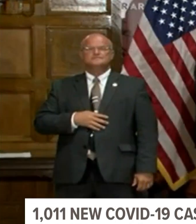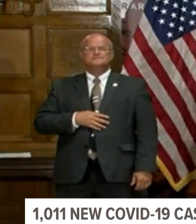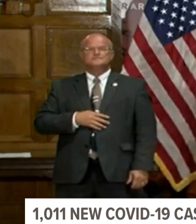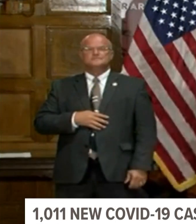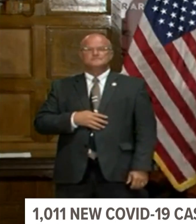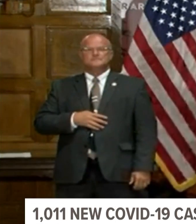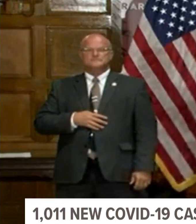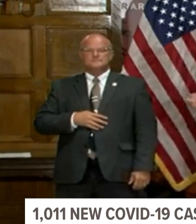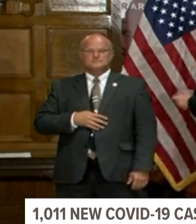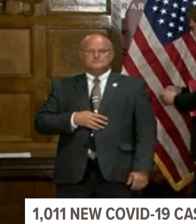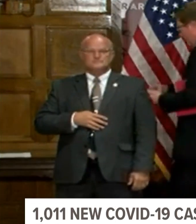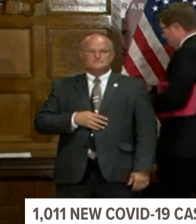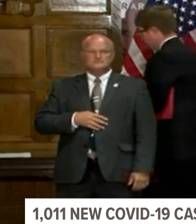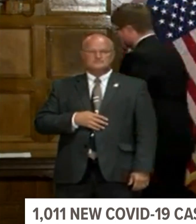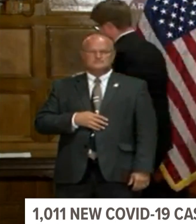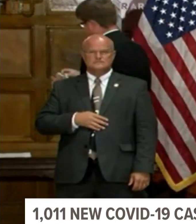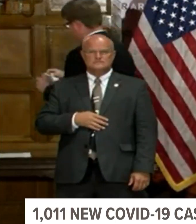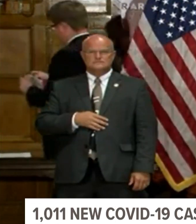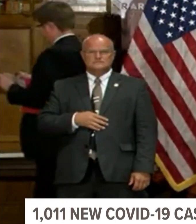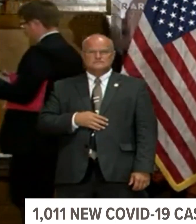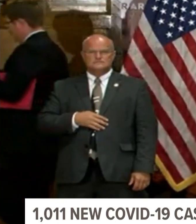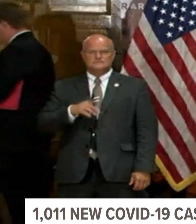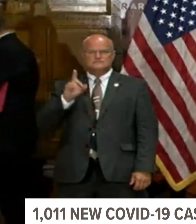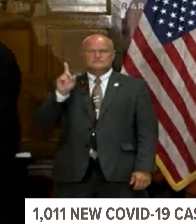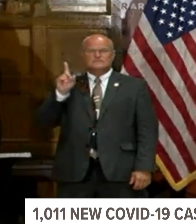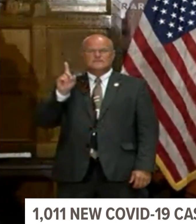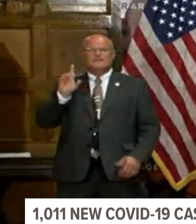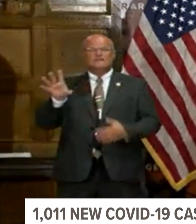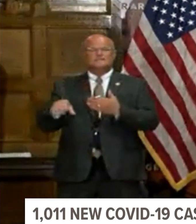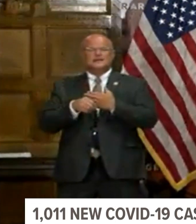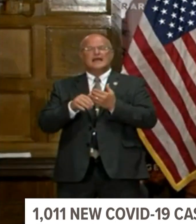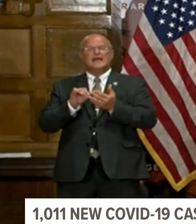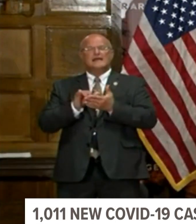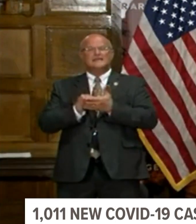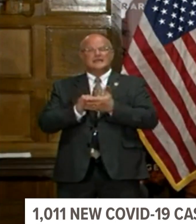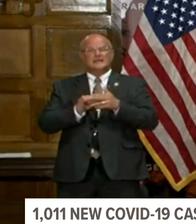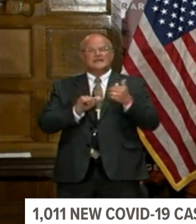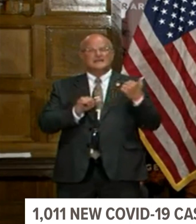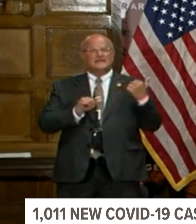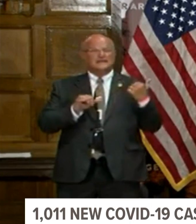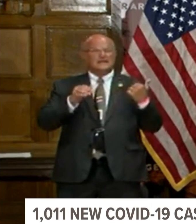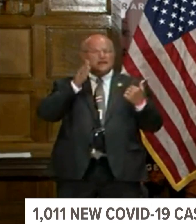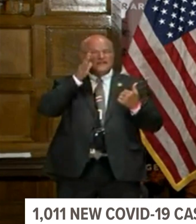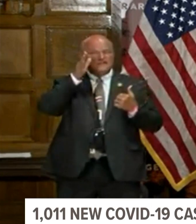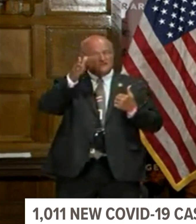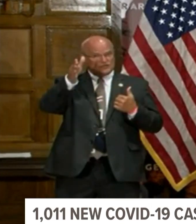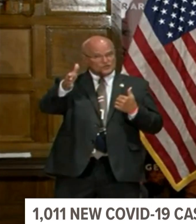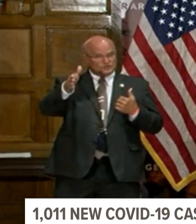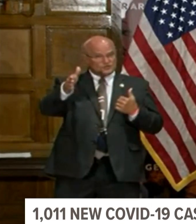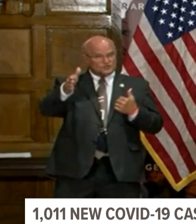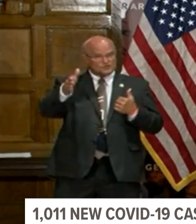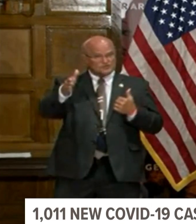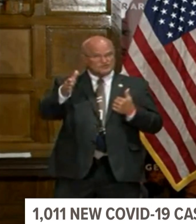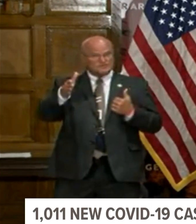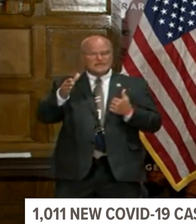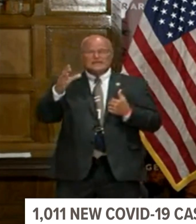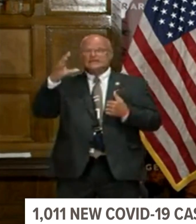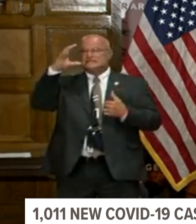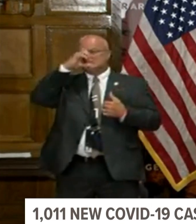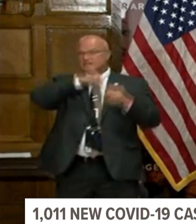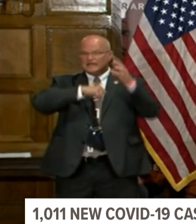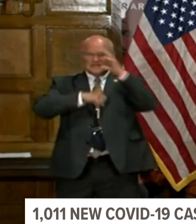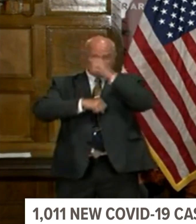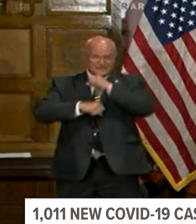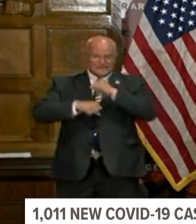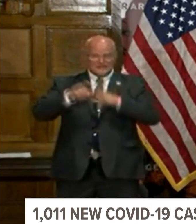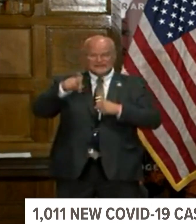Mr. Key, while you're there, this is Mike. Just let me add that as to the future, that's speculative as